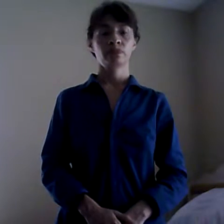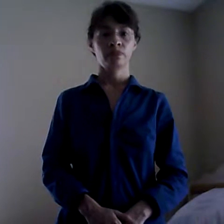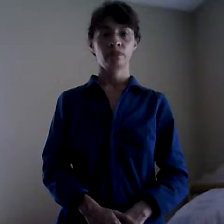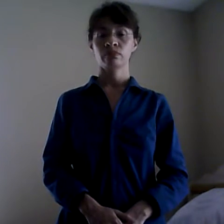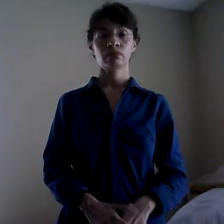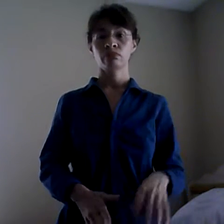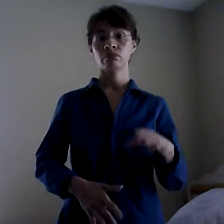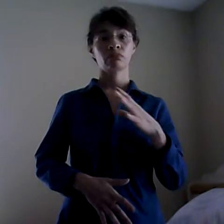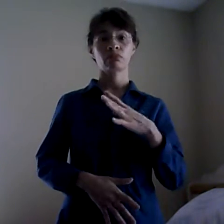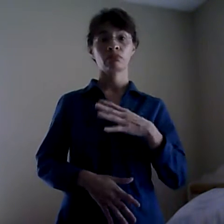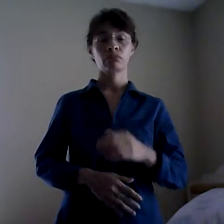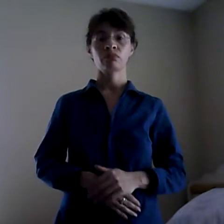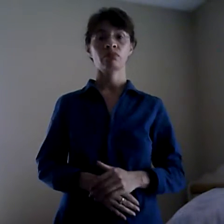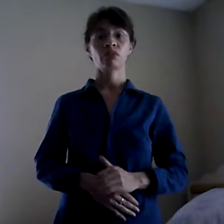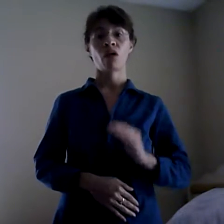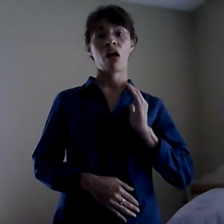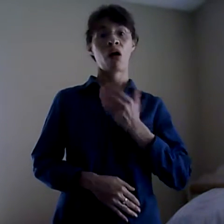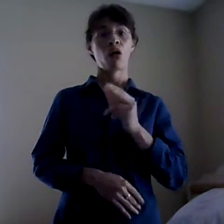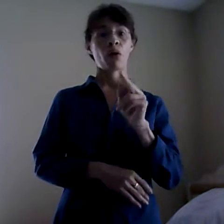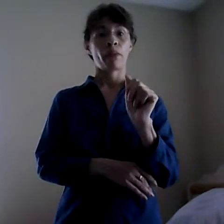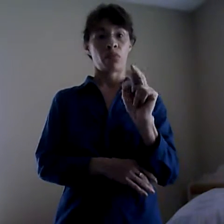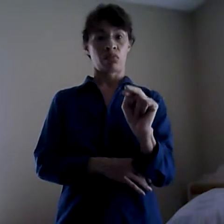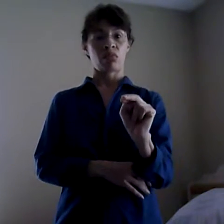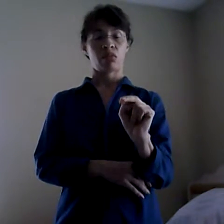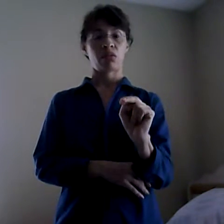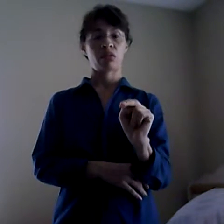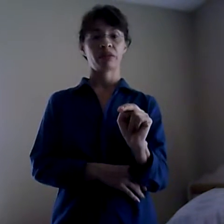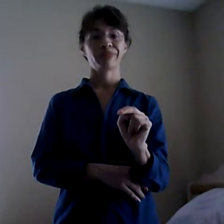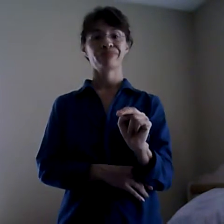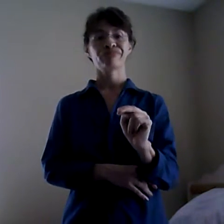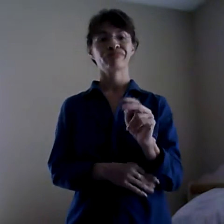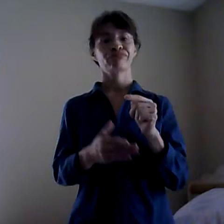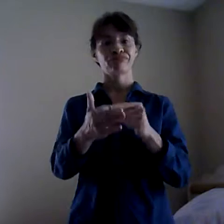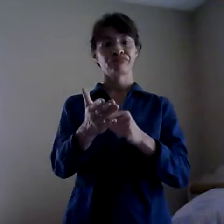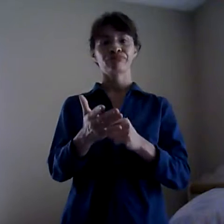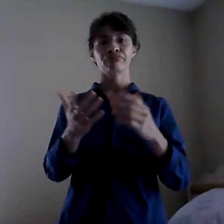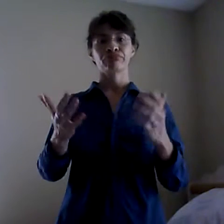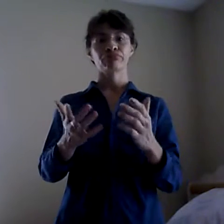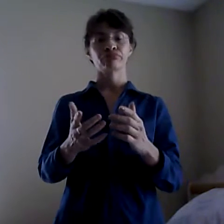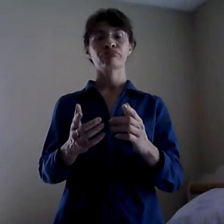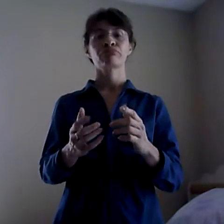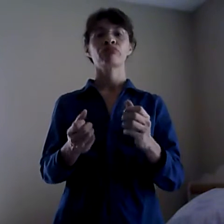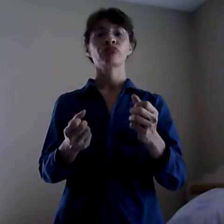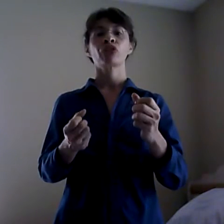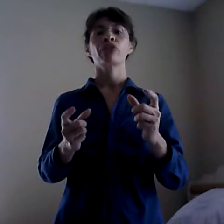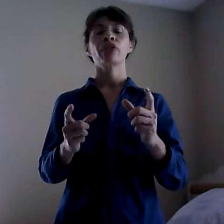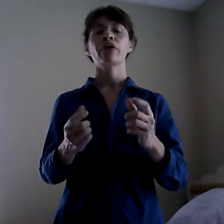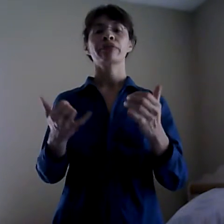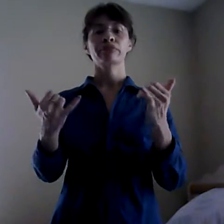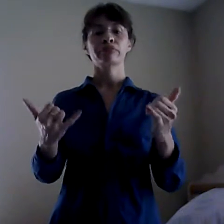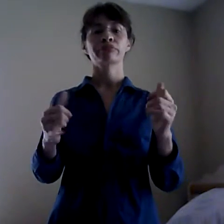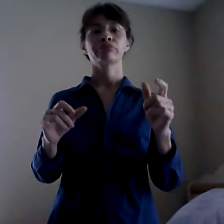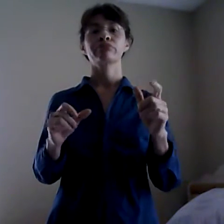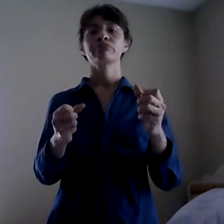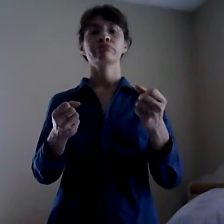Okay, well, that's okay because our vans only have to have a valid driver's license. And then we would also need